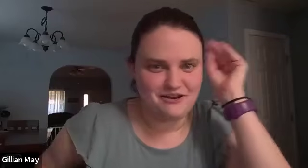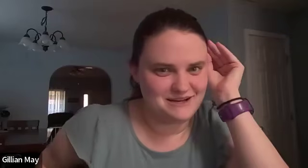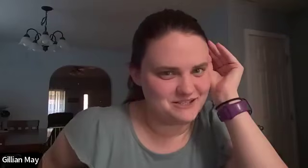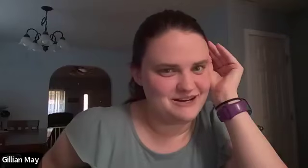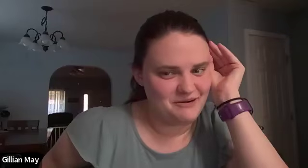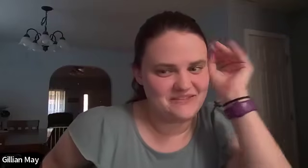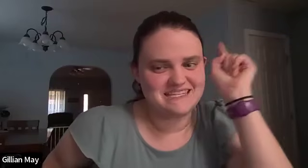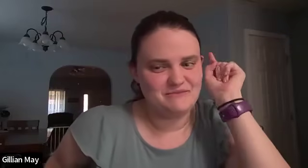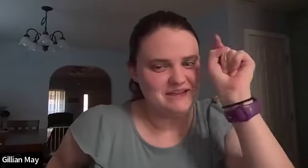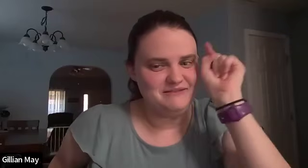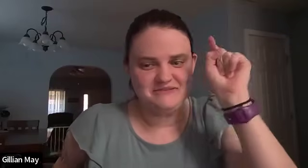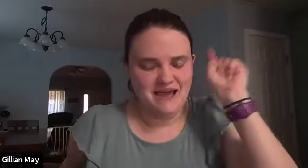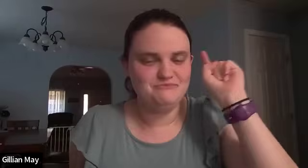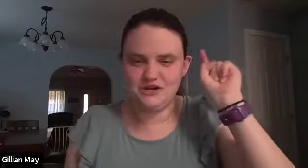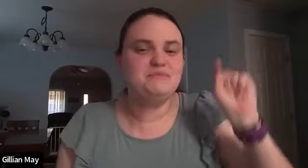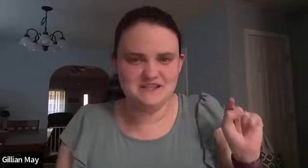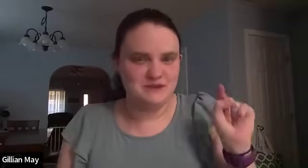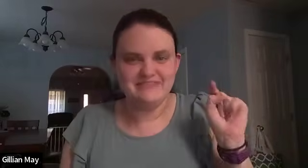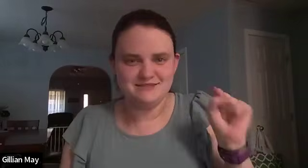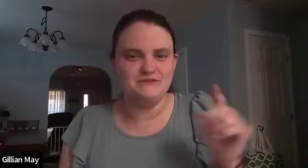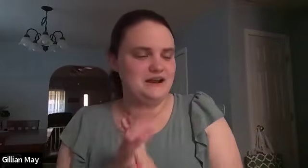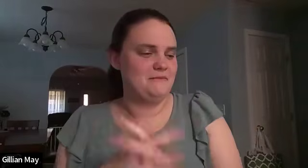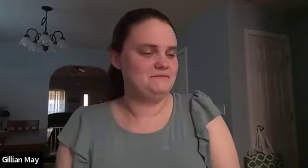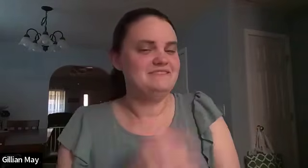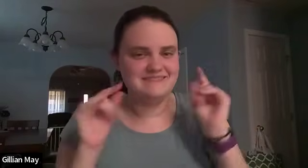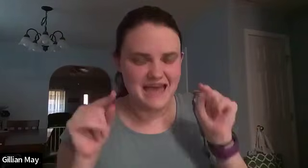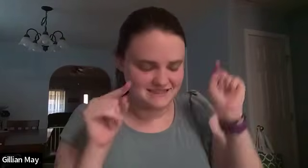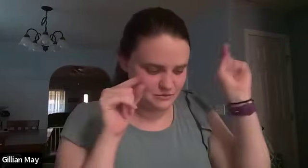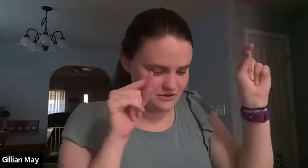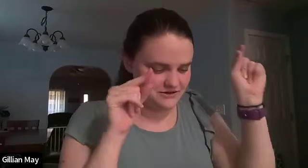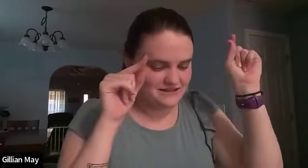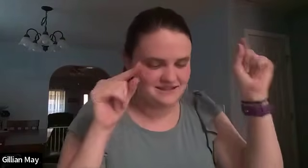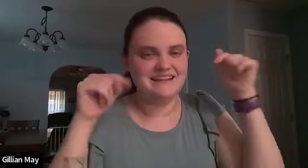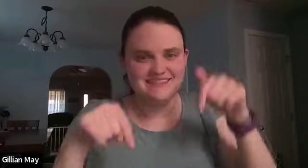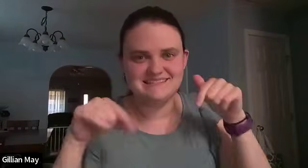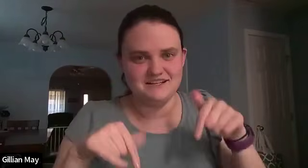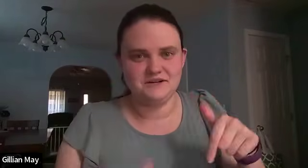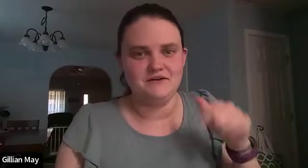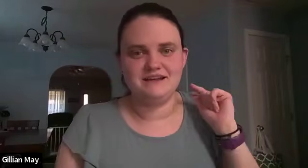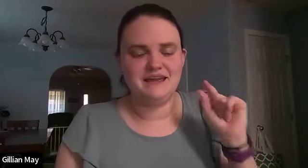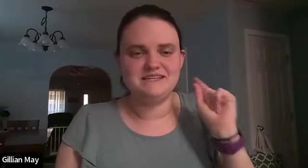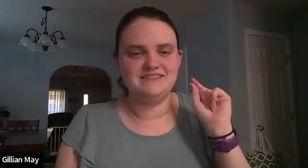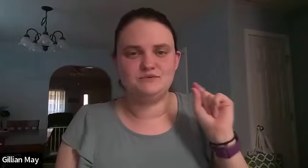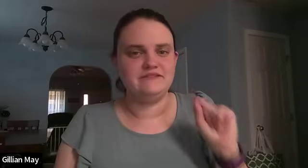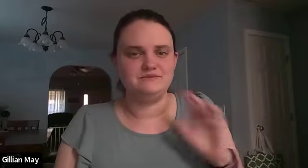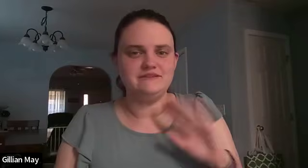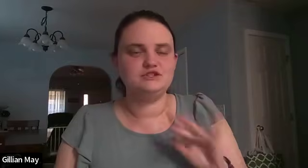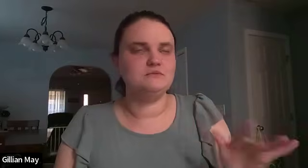know someone's gonna want this, and I'm gonna put this one in this one for now. That sign in this class for now. I kept saying this one, this one. That was too